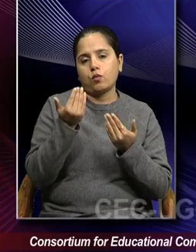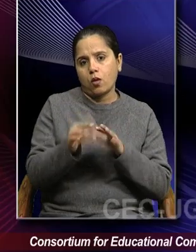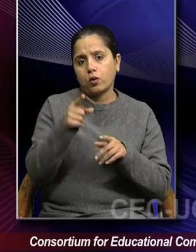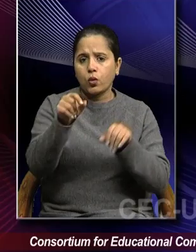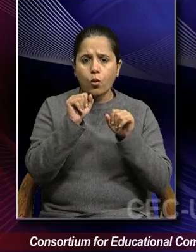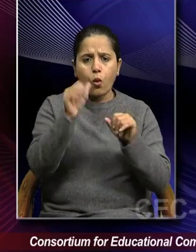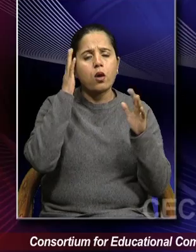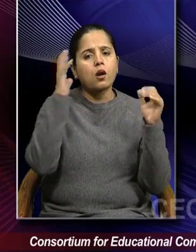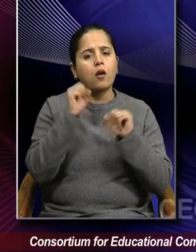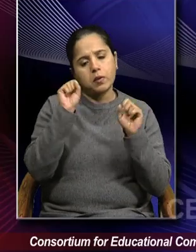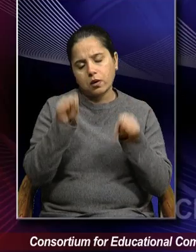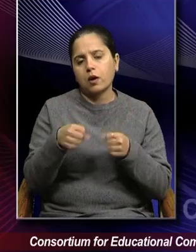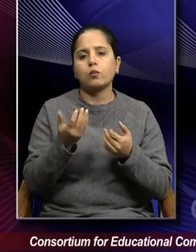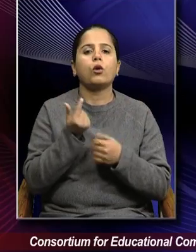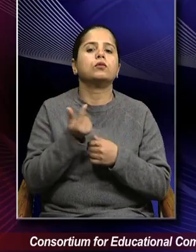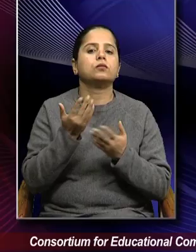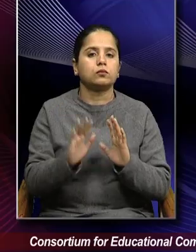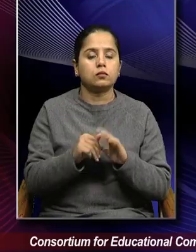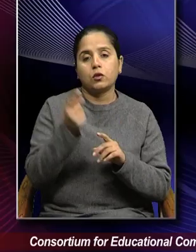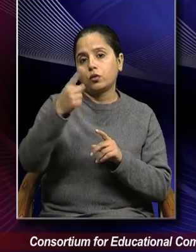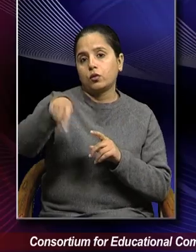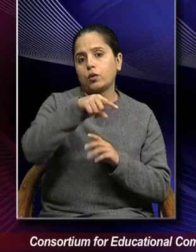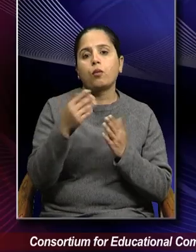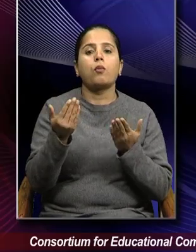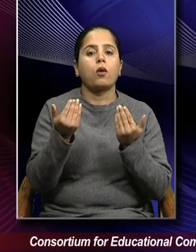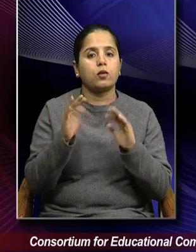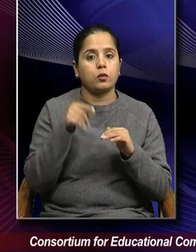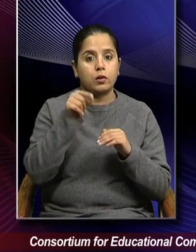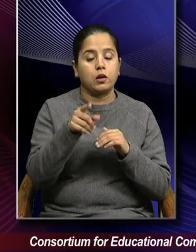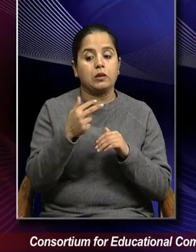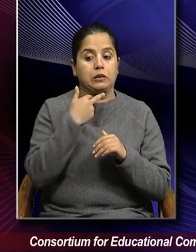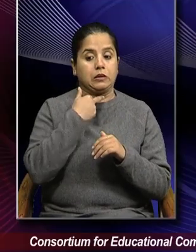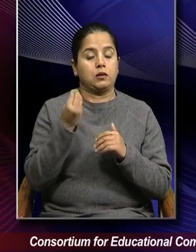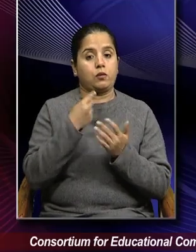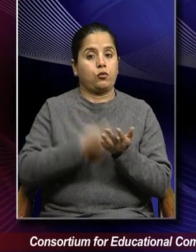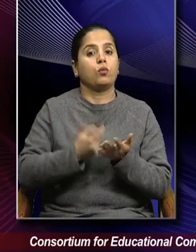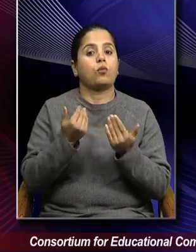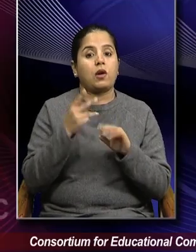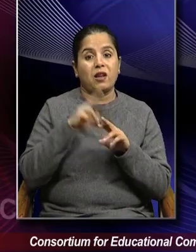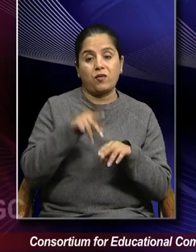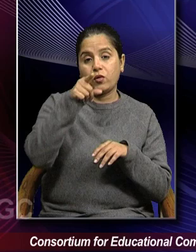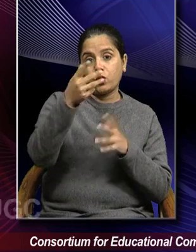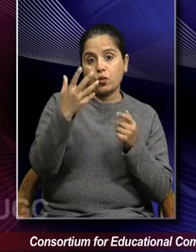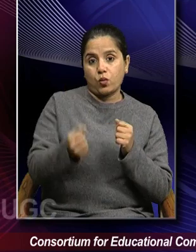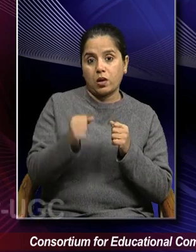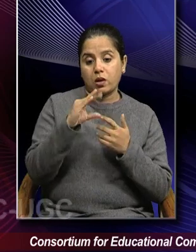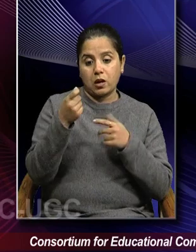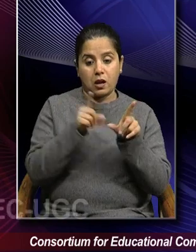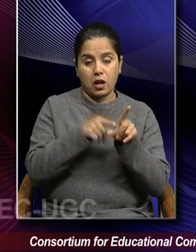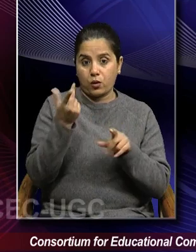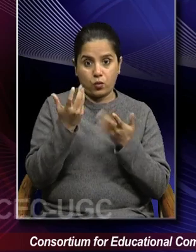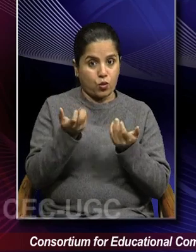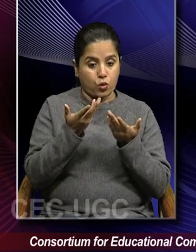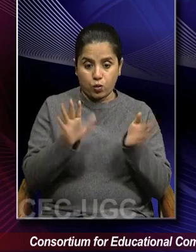your convenience. You can have some restrictions onto that. If you want your currency not to be used